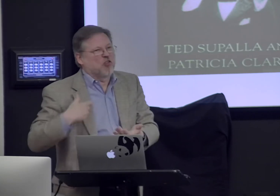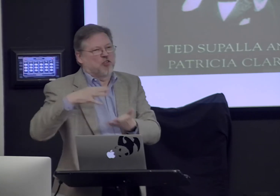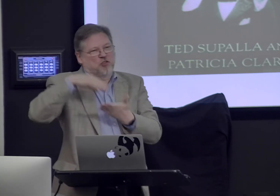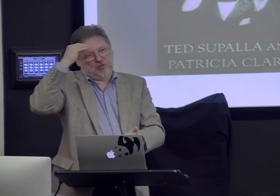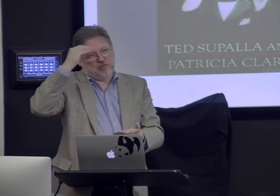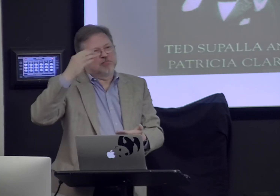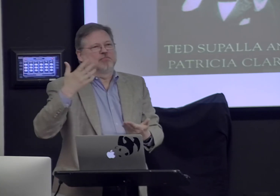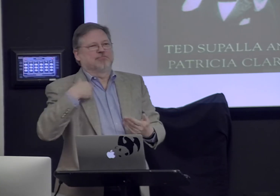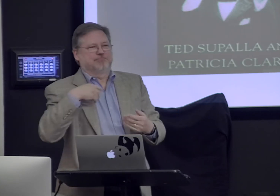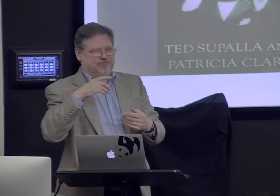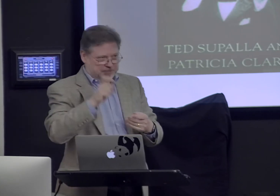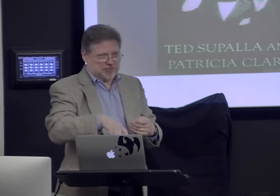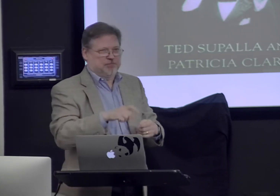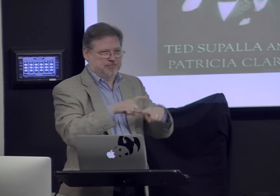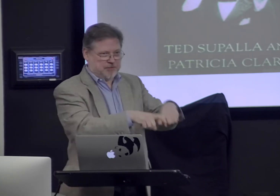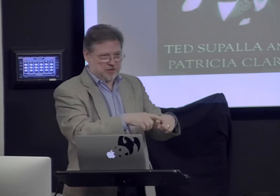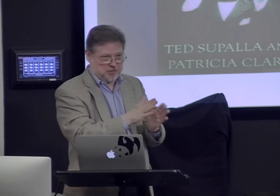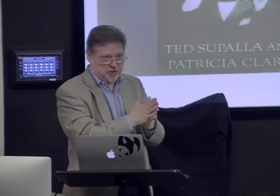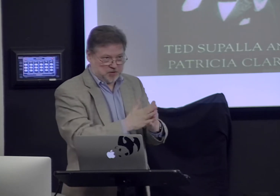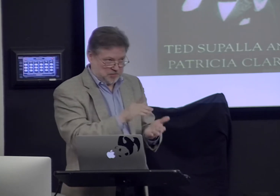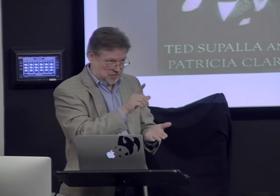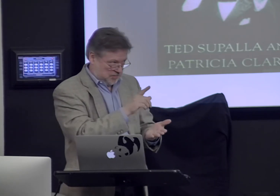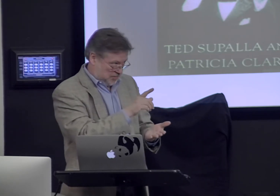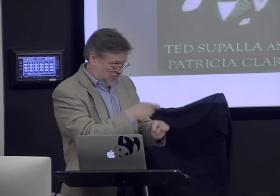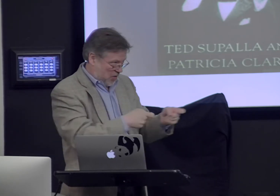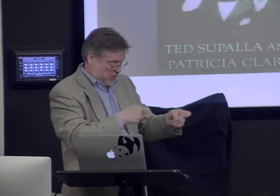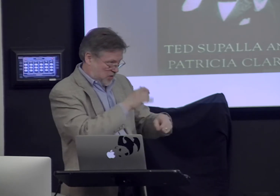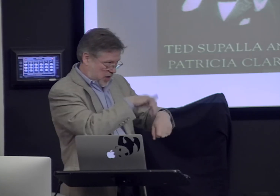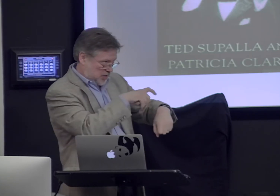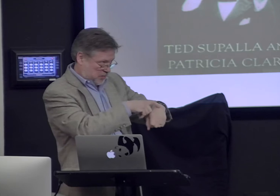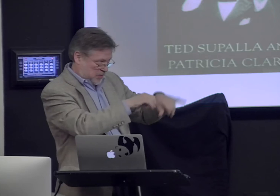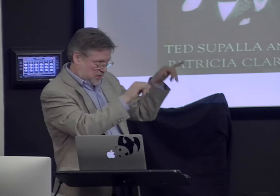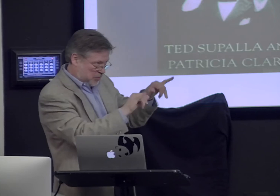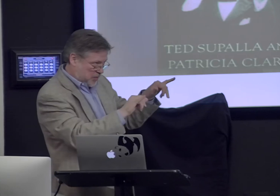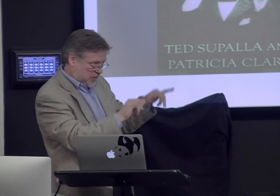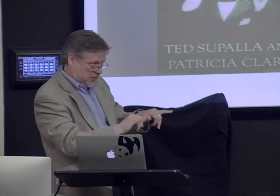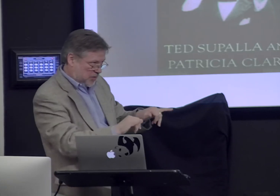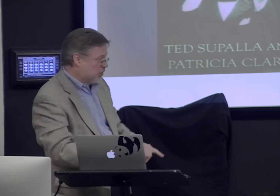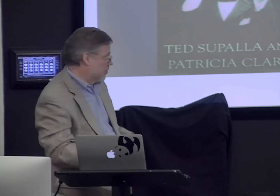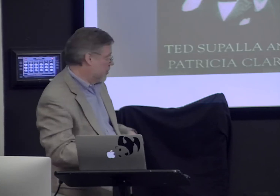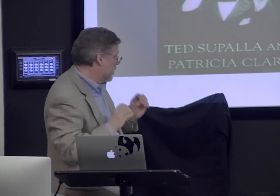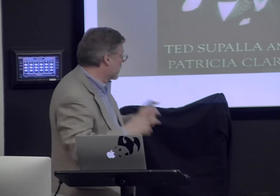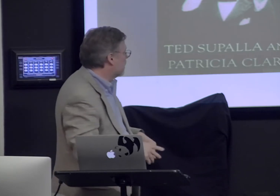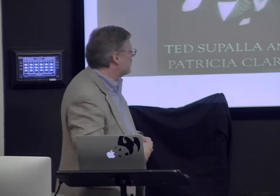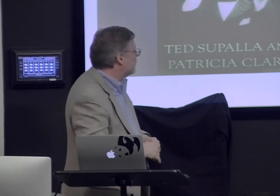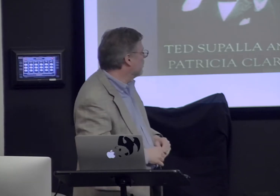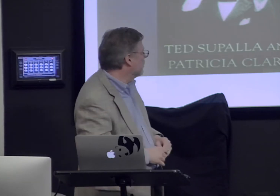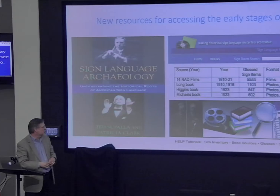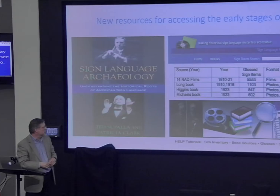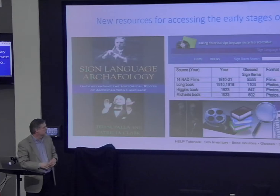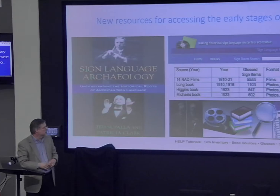ago, because we know that language and meanings change. So we had to rely a great deal on these books that